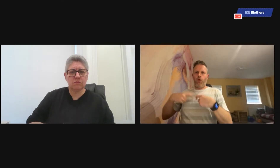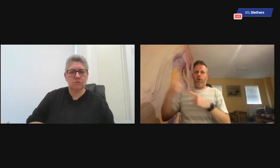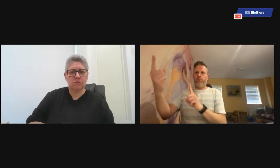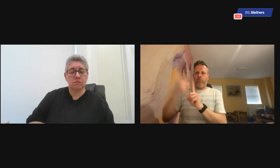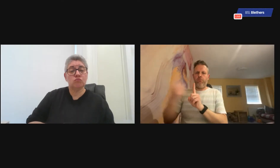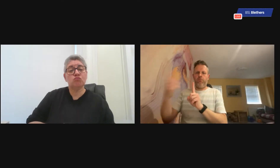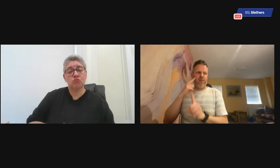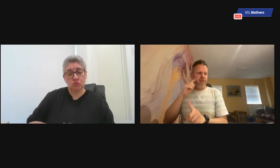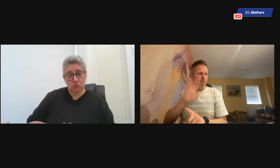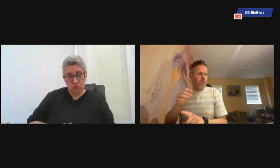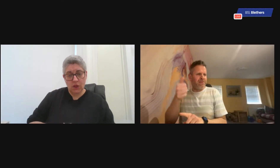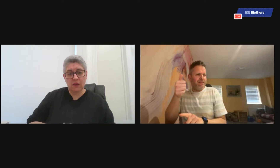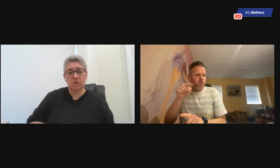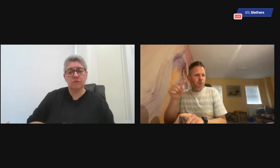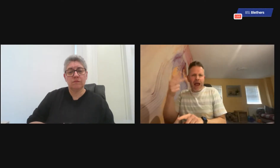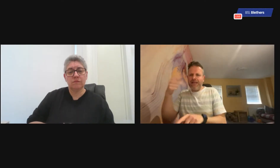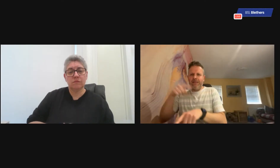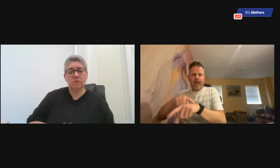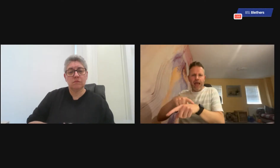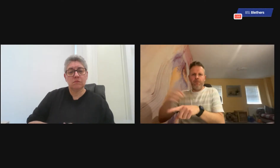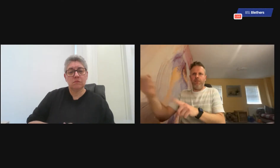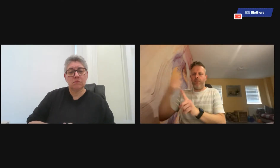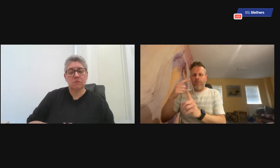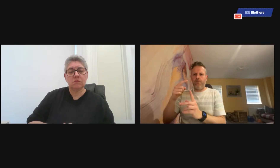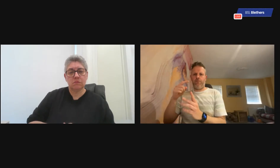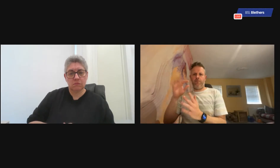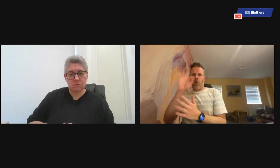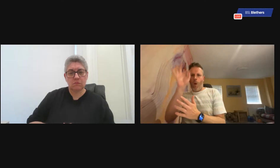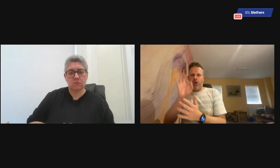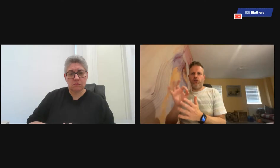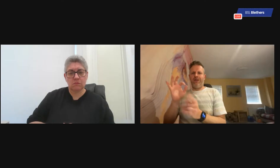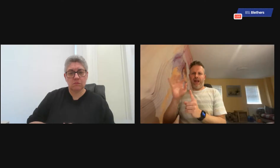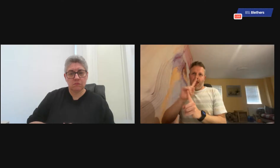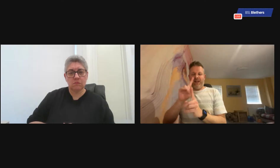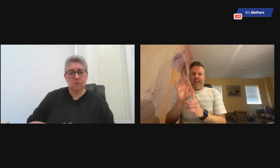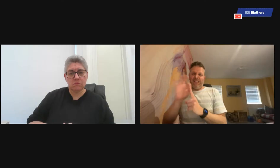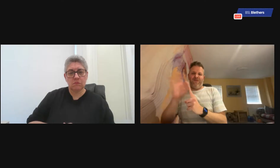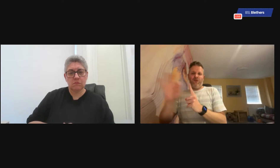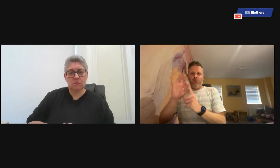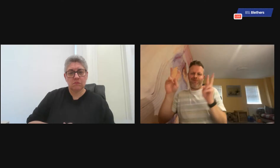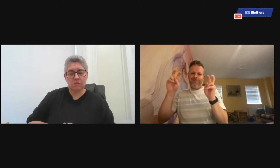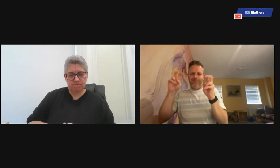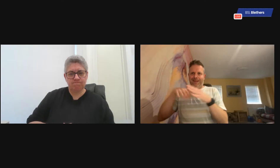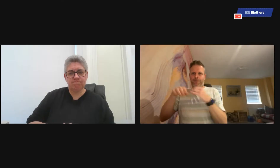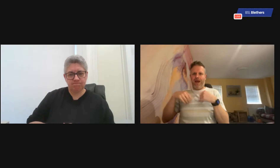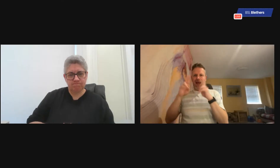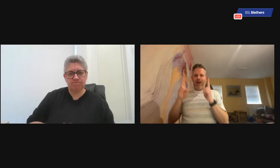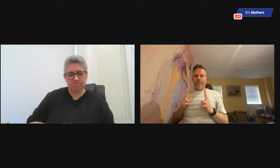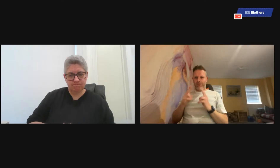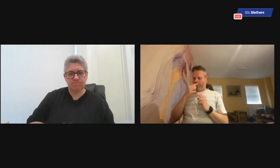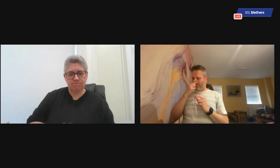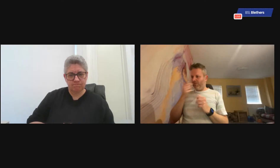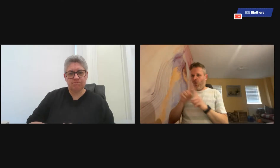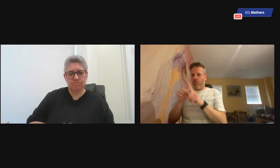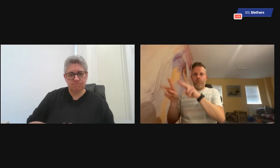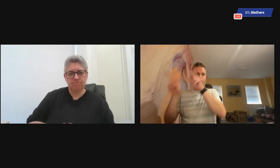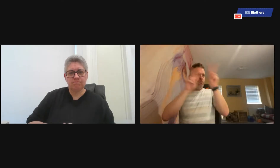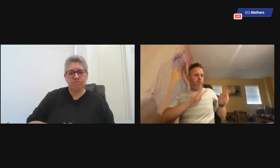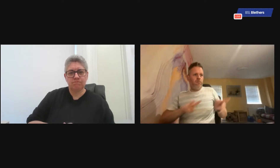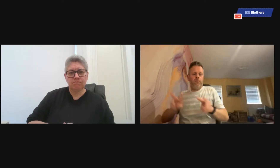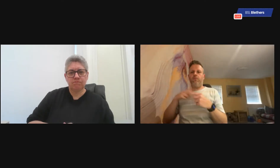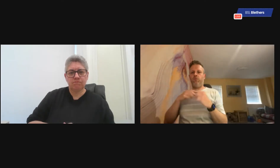that? Yeah, I mean, well, I went through about a year. I'd met with the social worker several